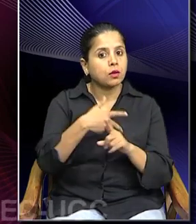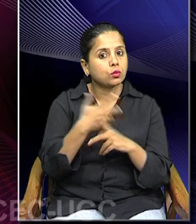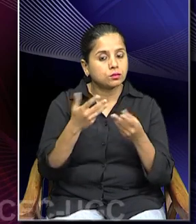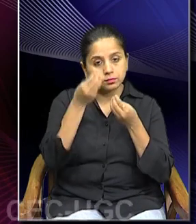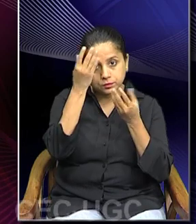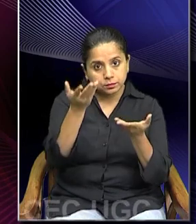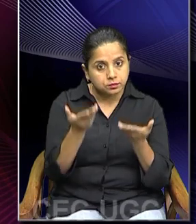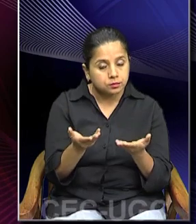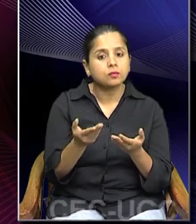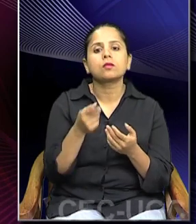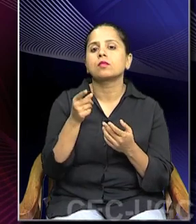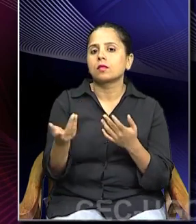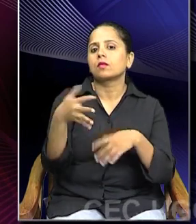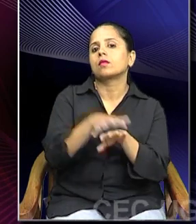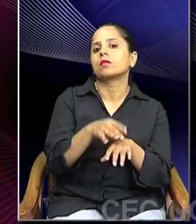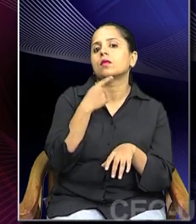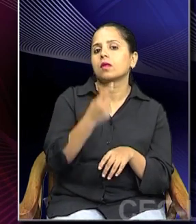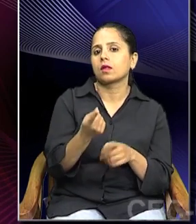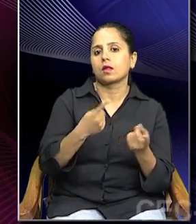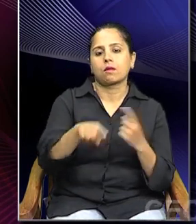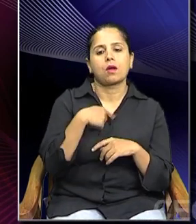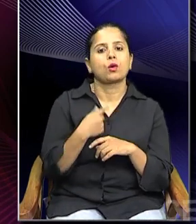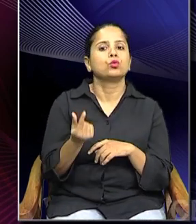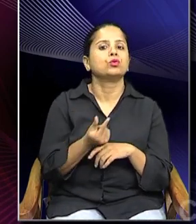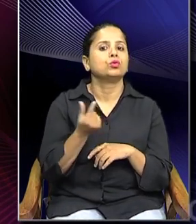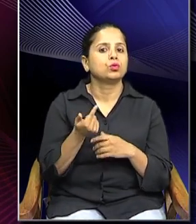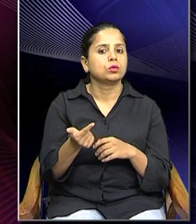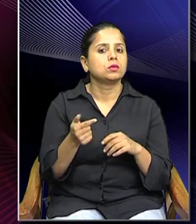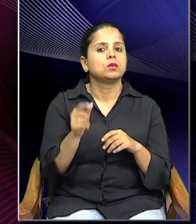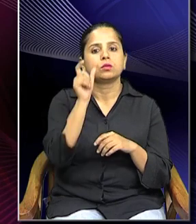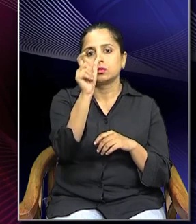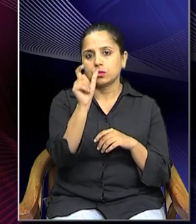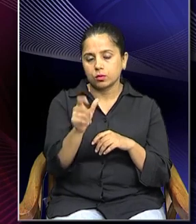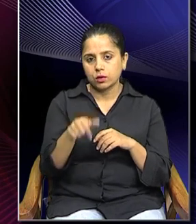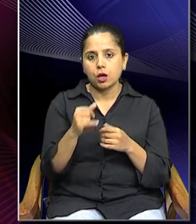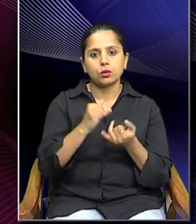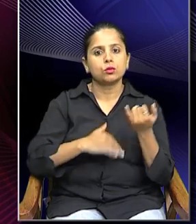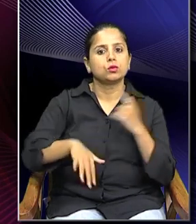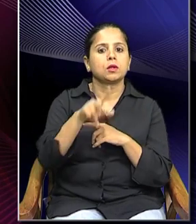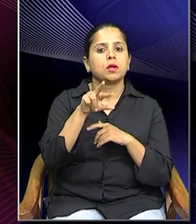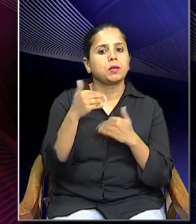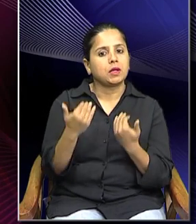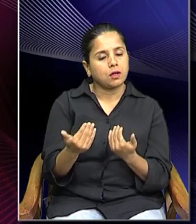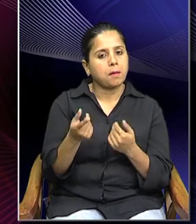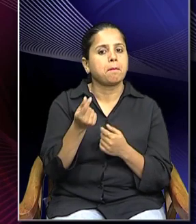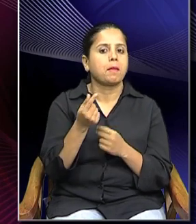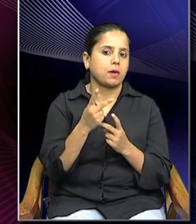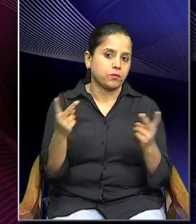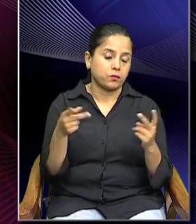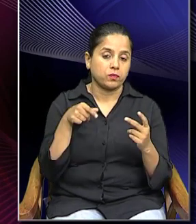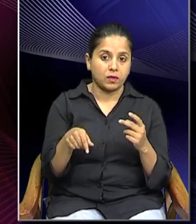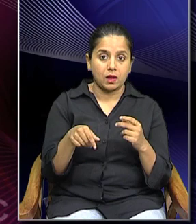So, that is what implies when we use the term social meaning of money. The